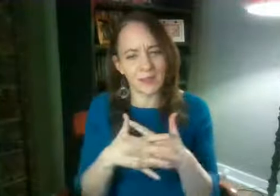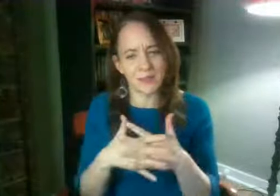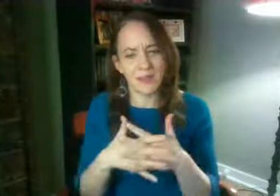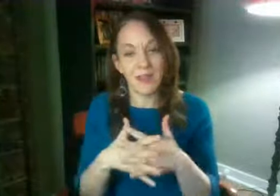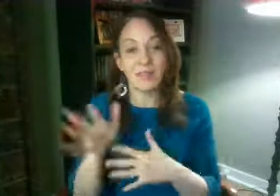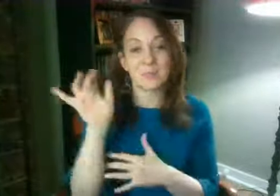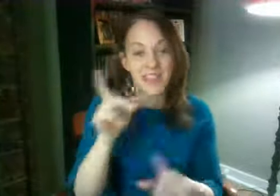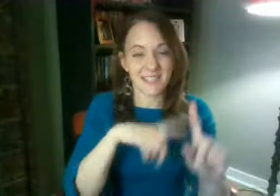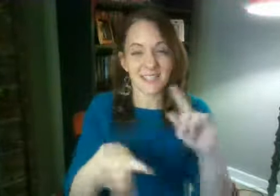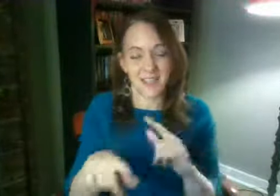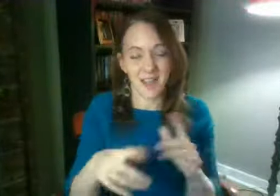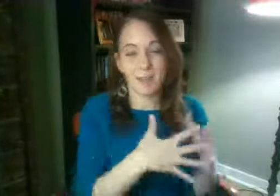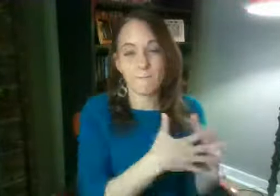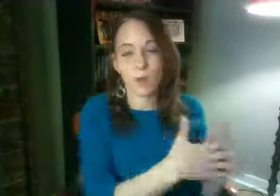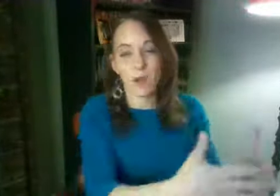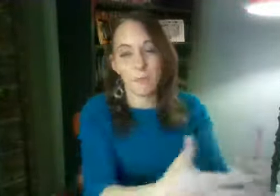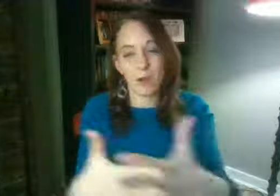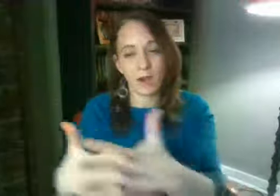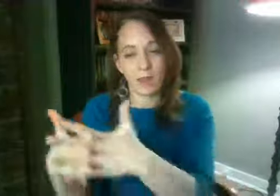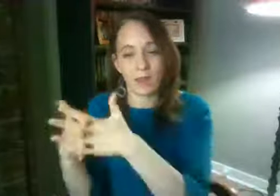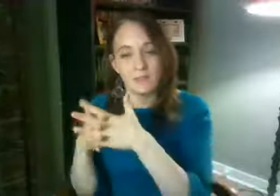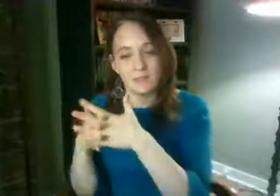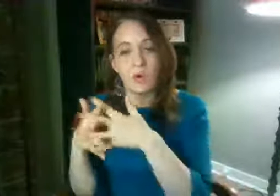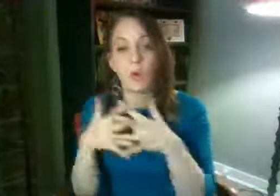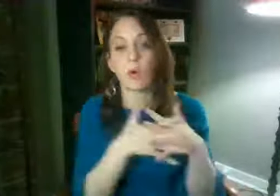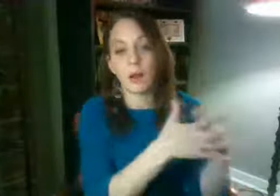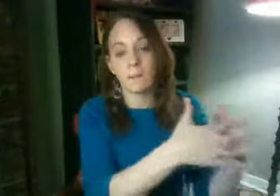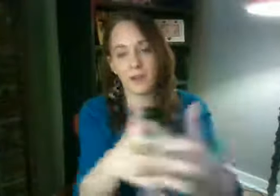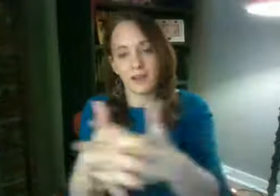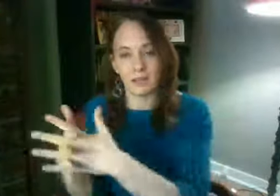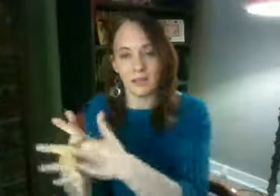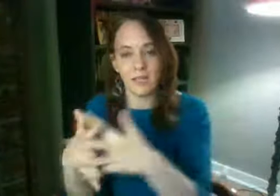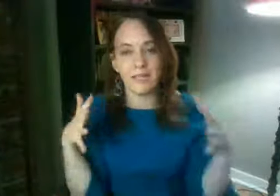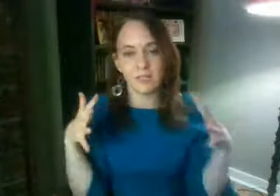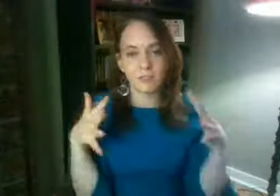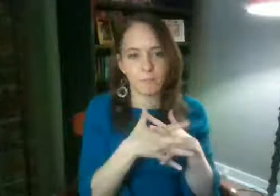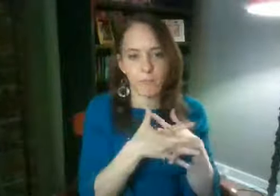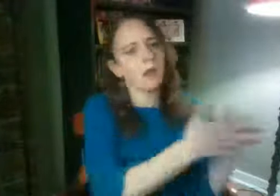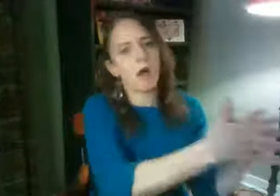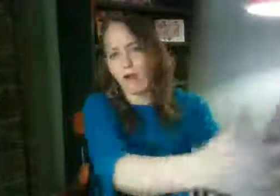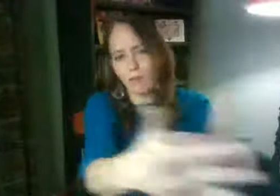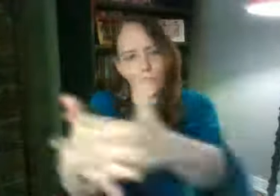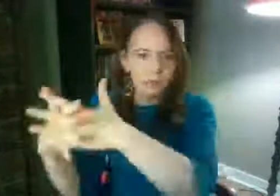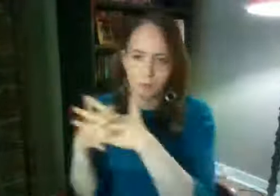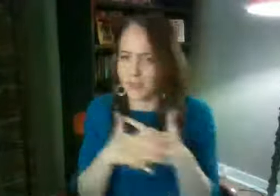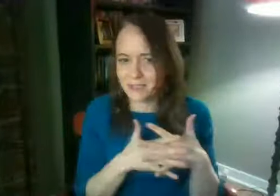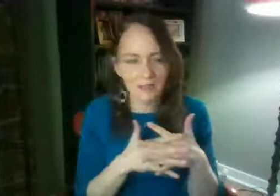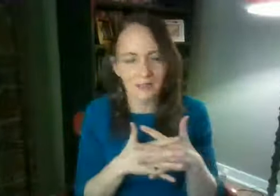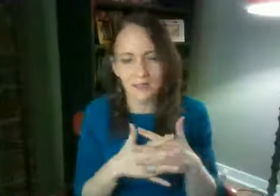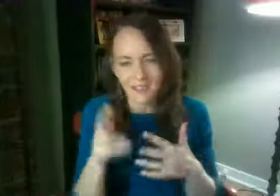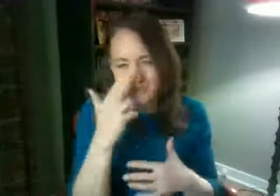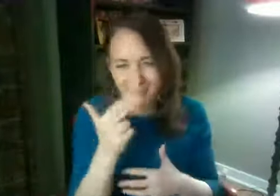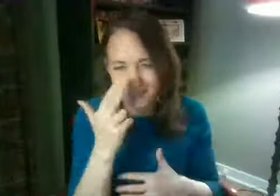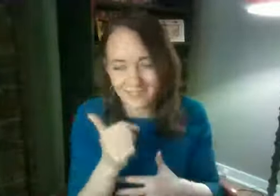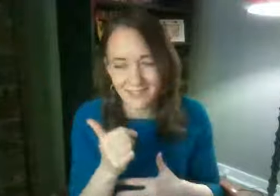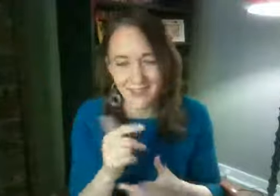around? That's because that's the sign for America or American, is football all over the place. Isn't that funny? And I